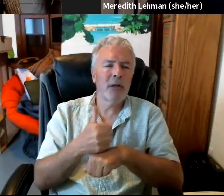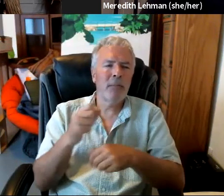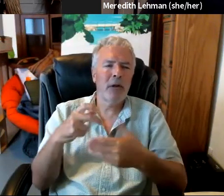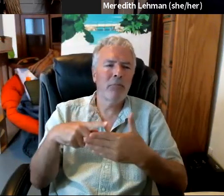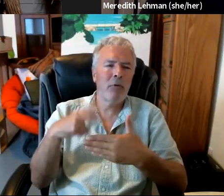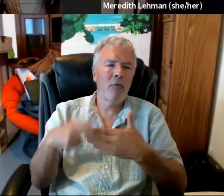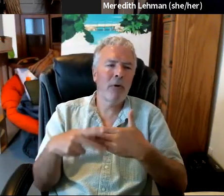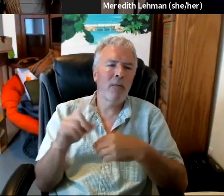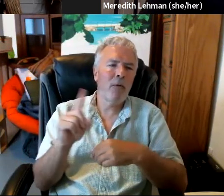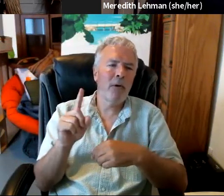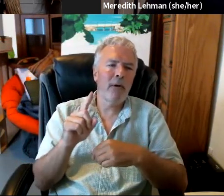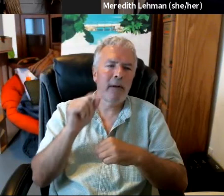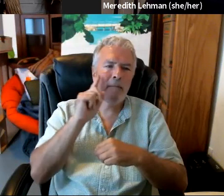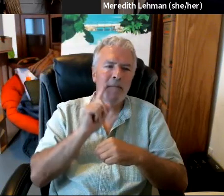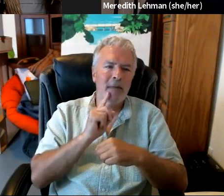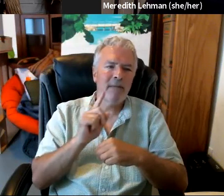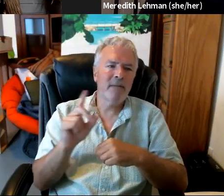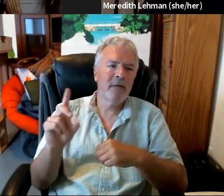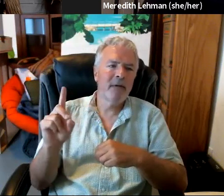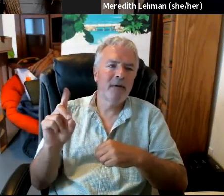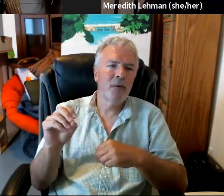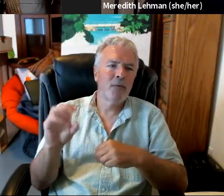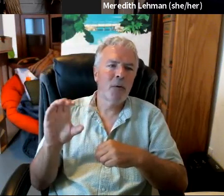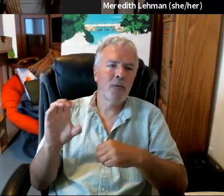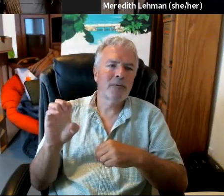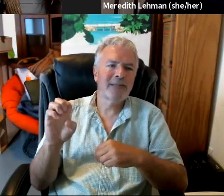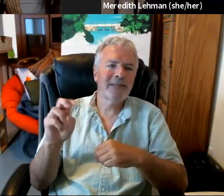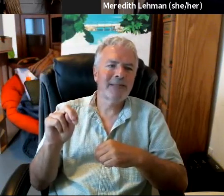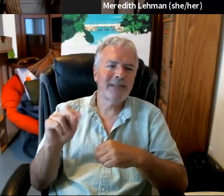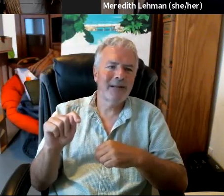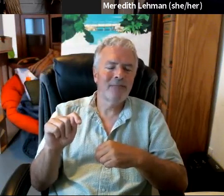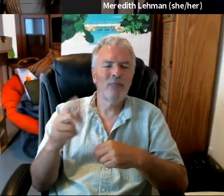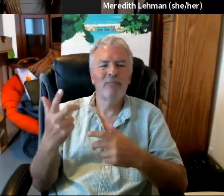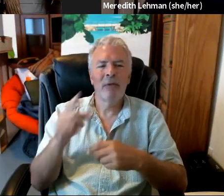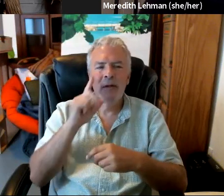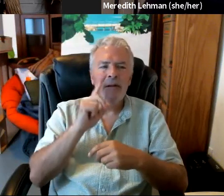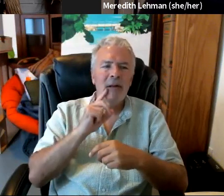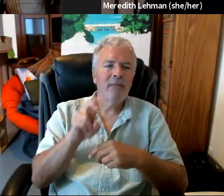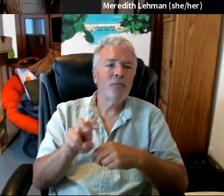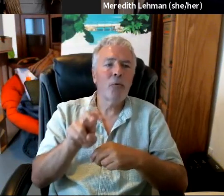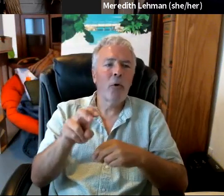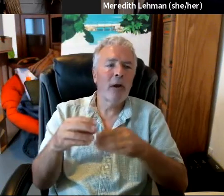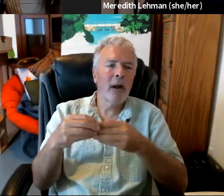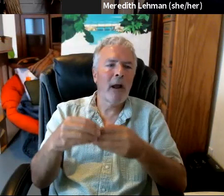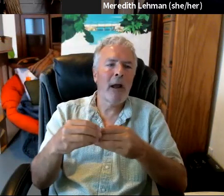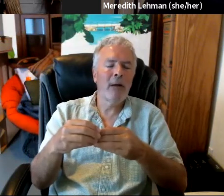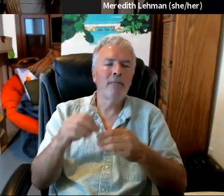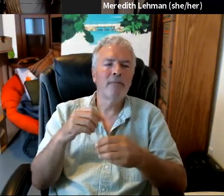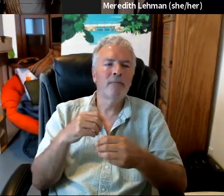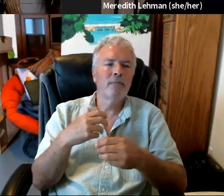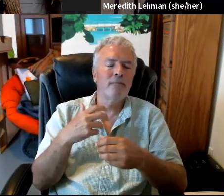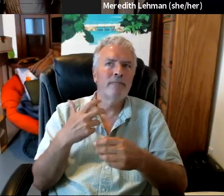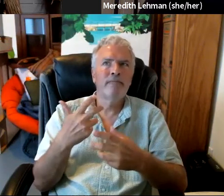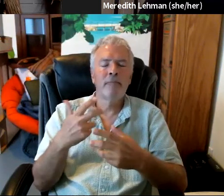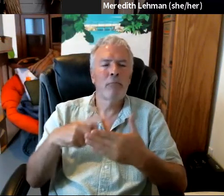At the same time, I really would like to set up a program where deaf docents